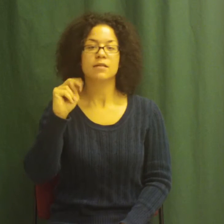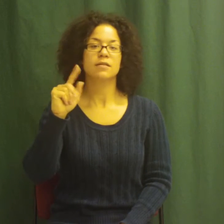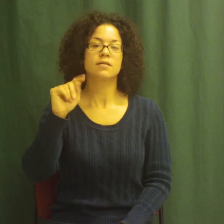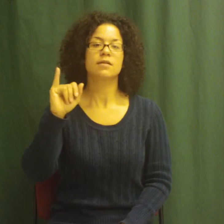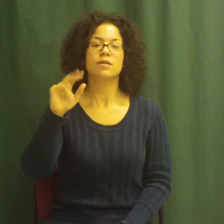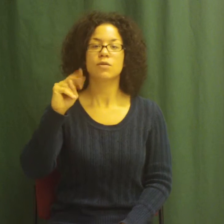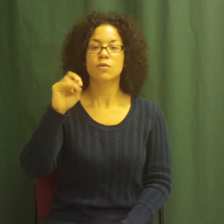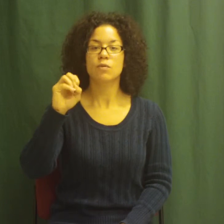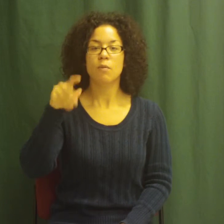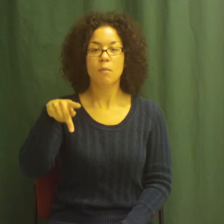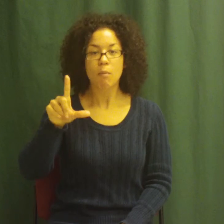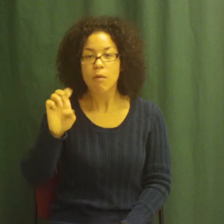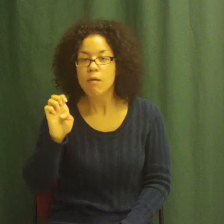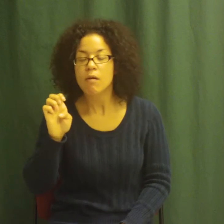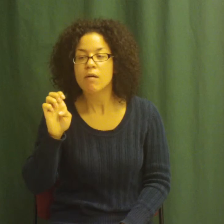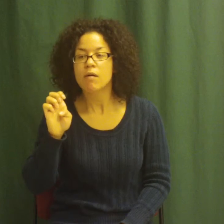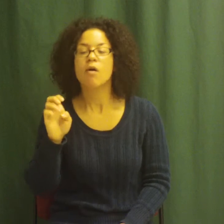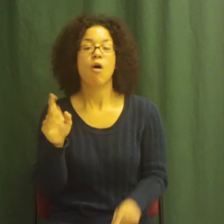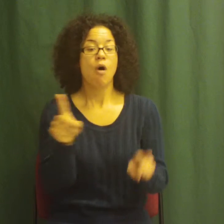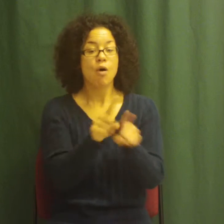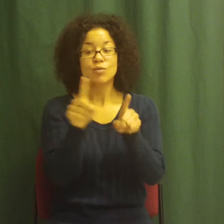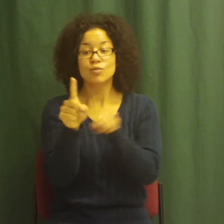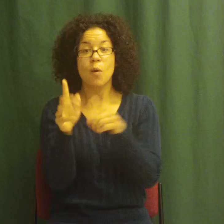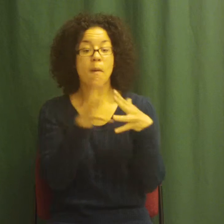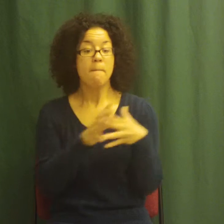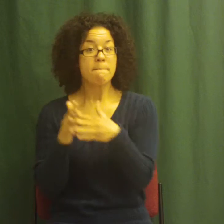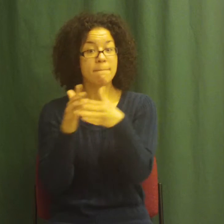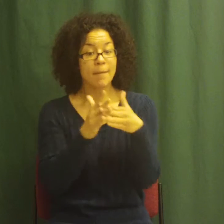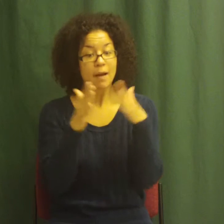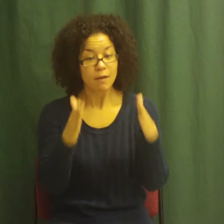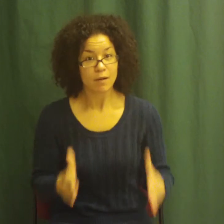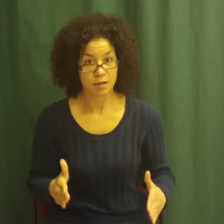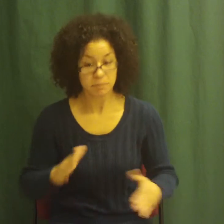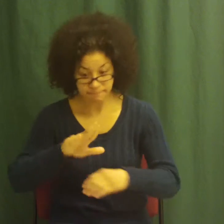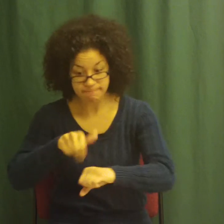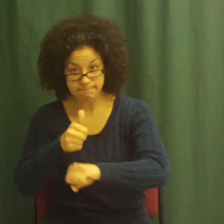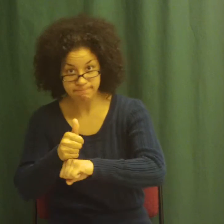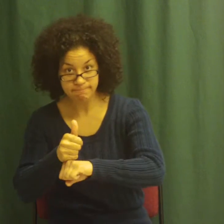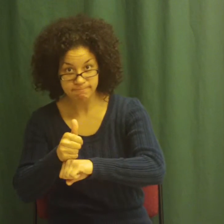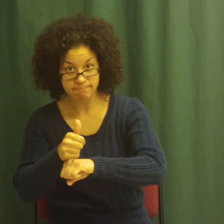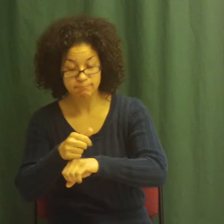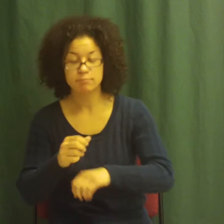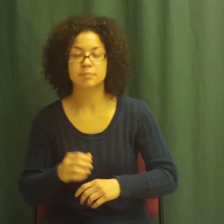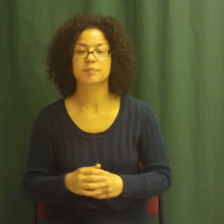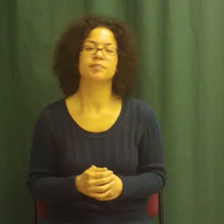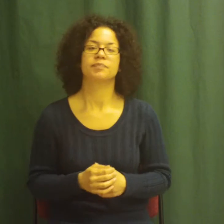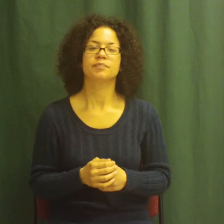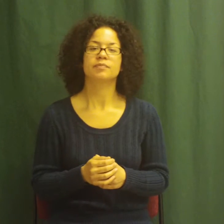There are different theories about the motives driving the Vikings' expansion. The most